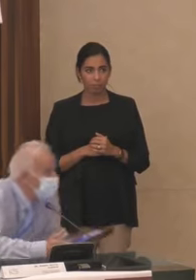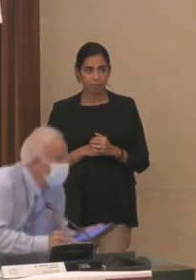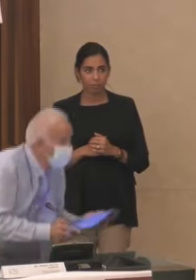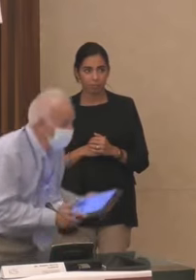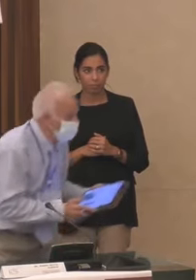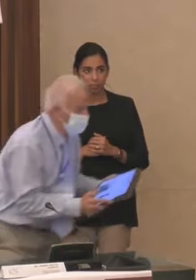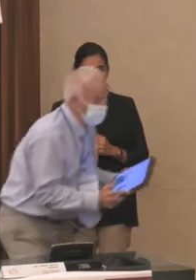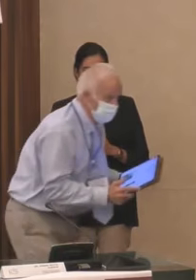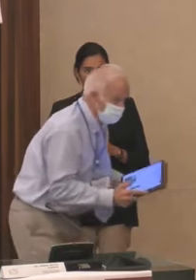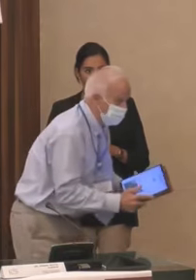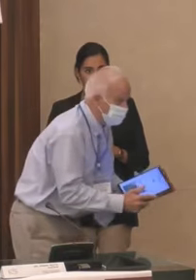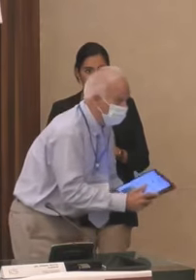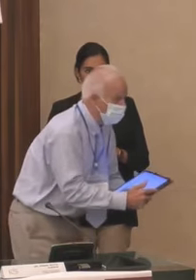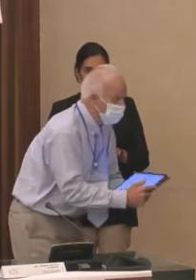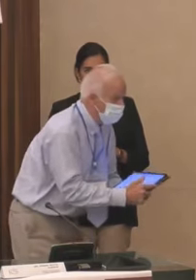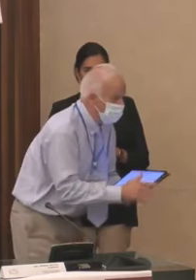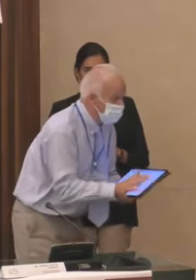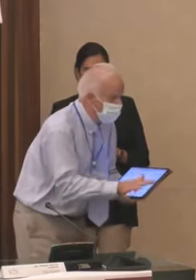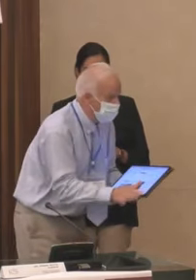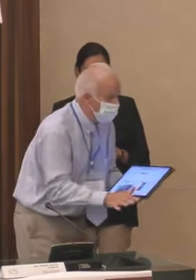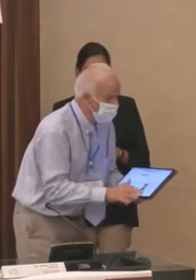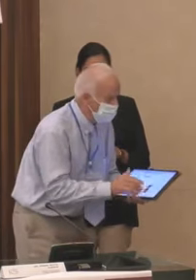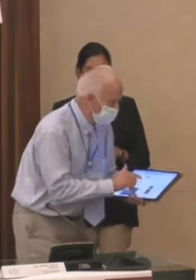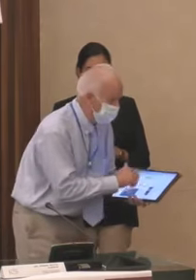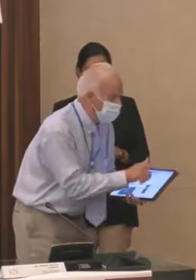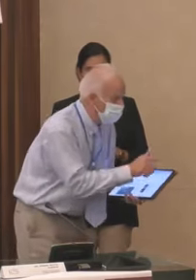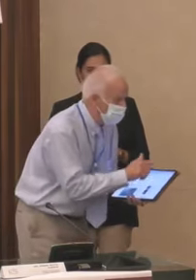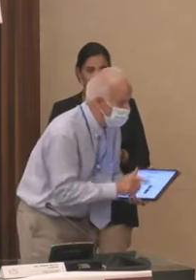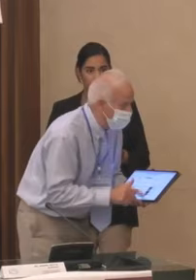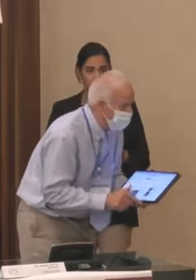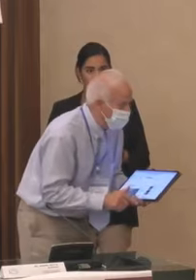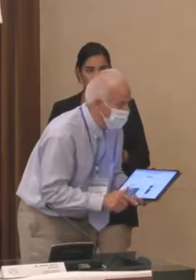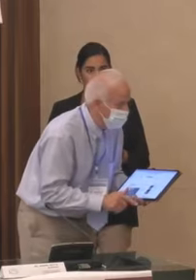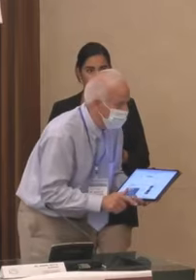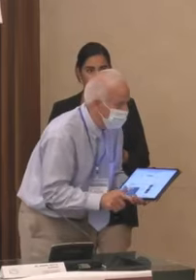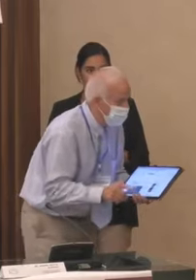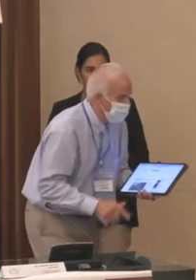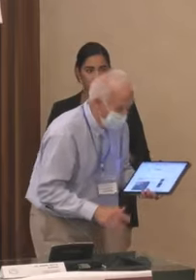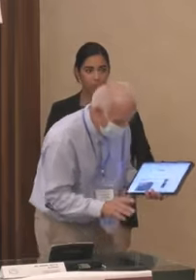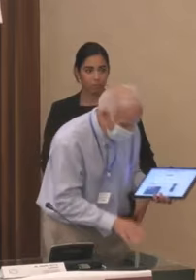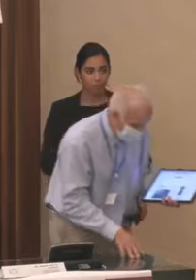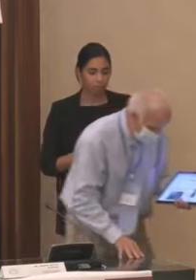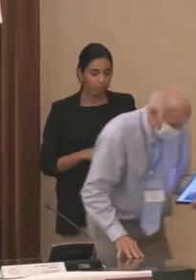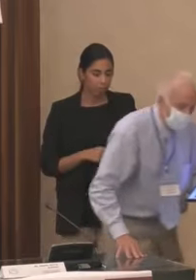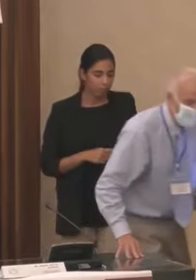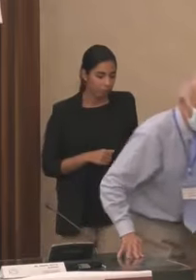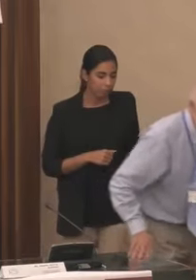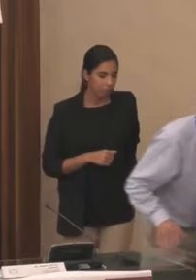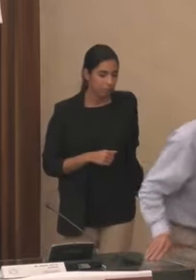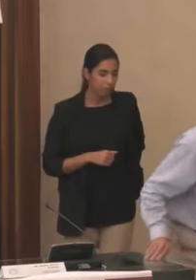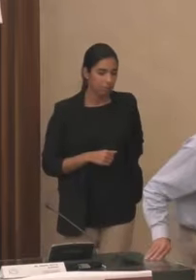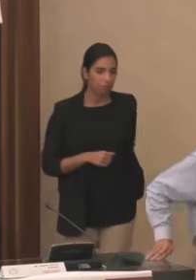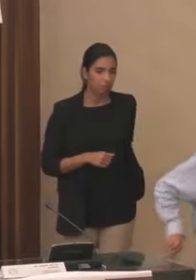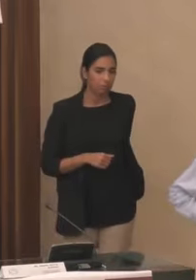Sure. Is it appropriate or wait for a little while to talk about what your app is? Yeah. Okay.